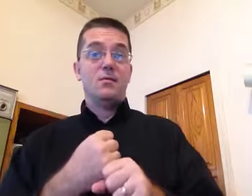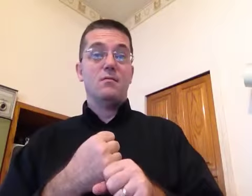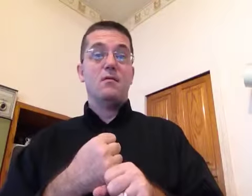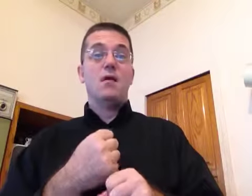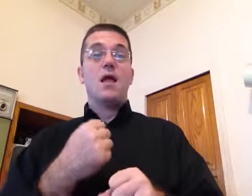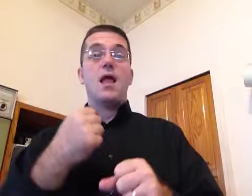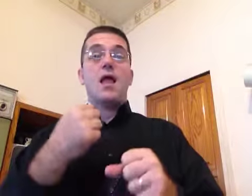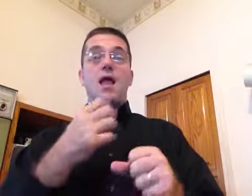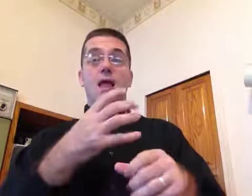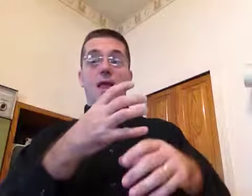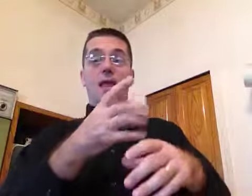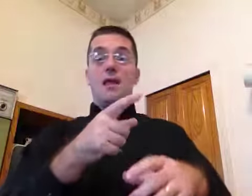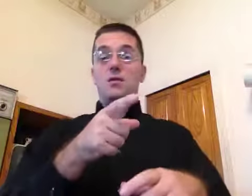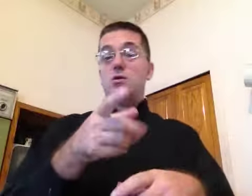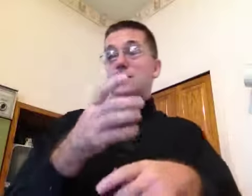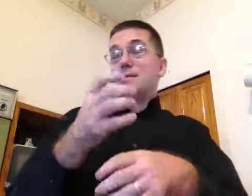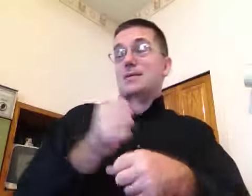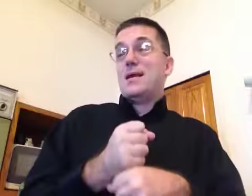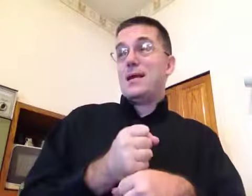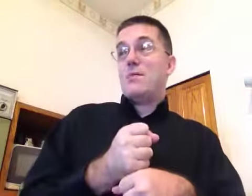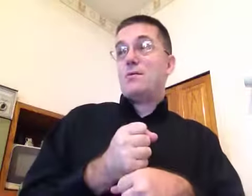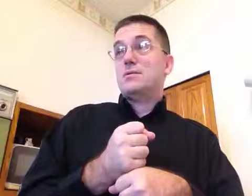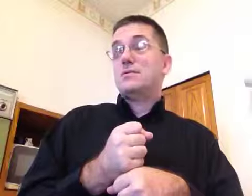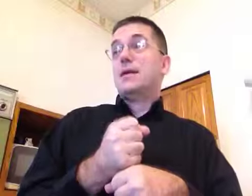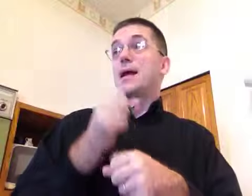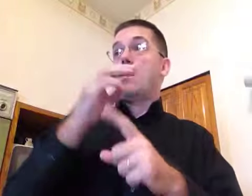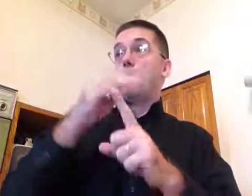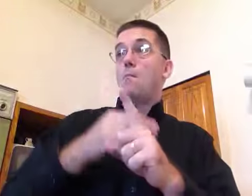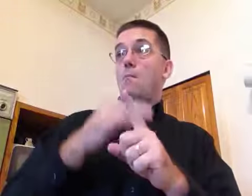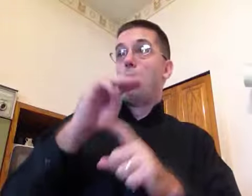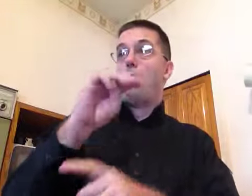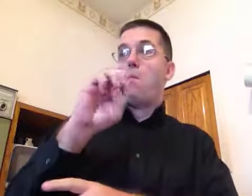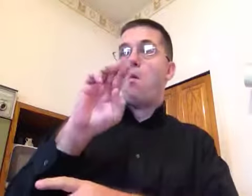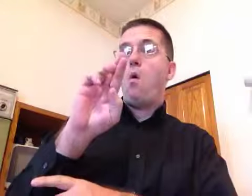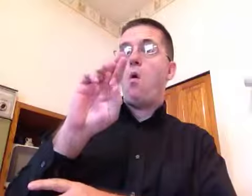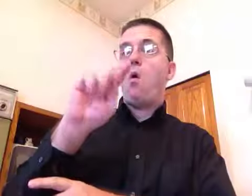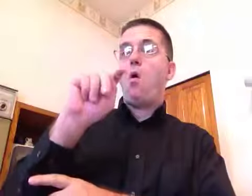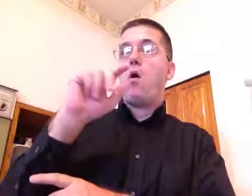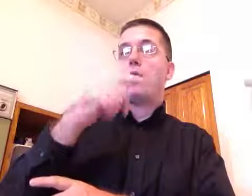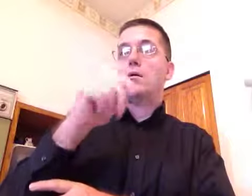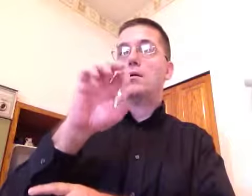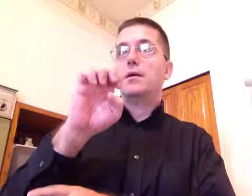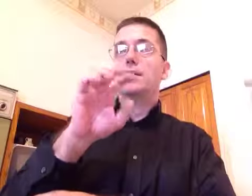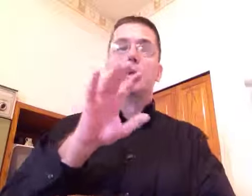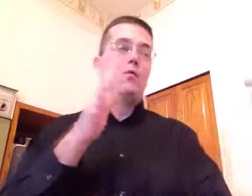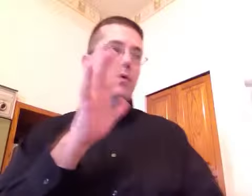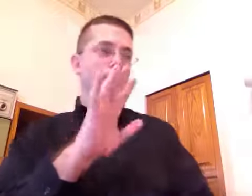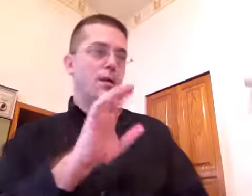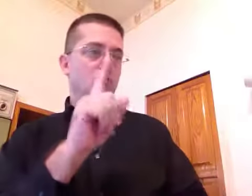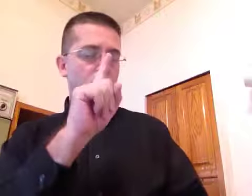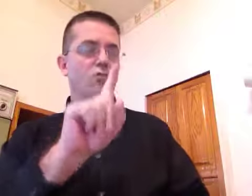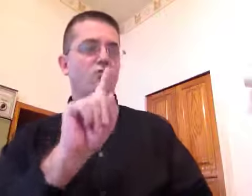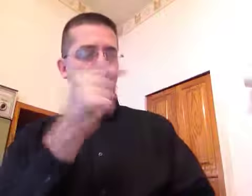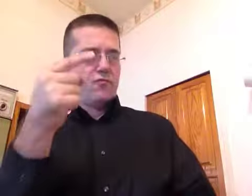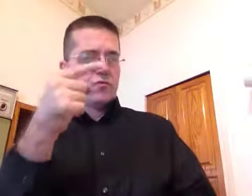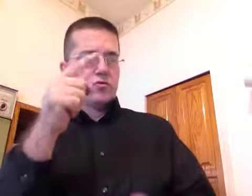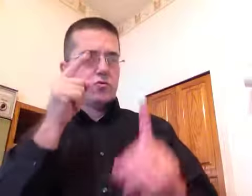mortgage. And I've now your original goal that you both agreed to was to save up the money. Yes.